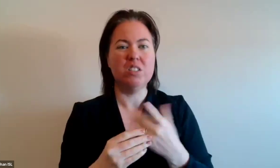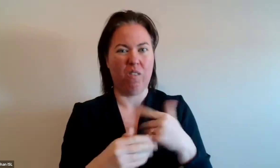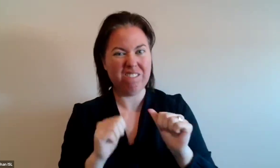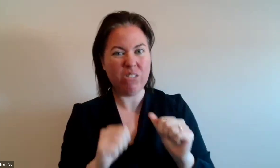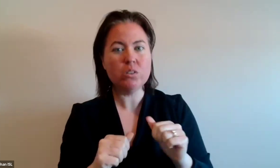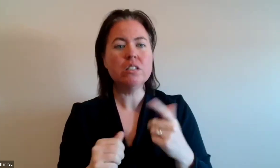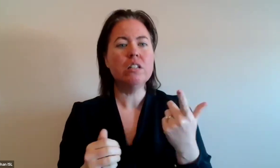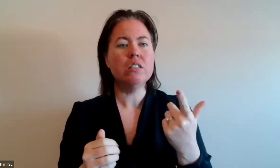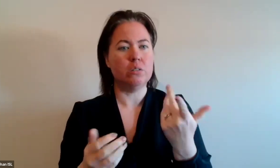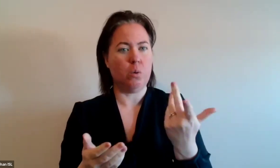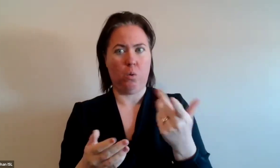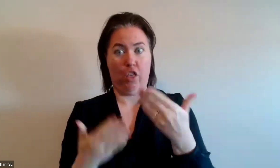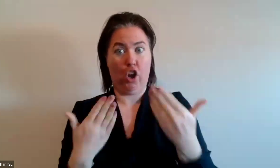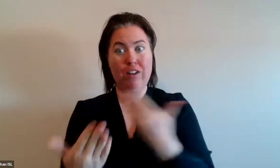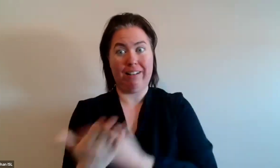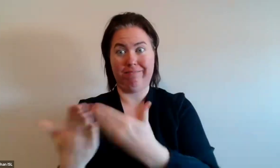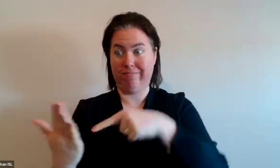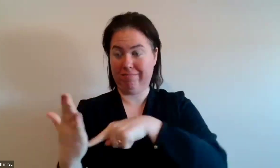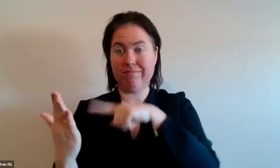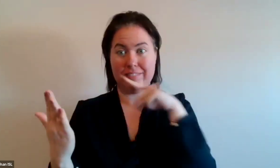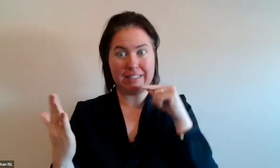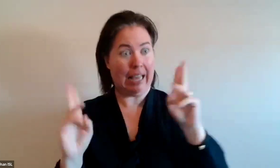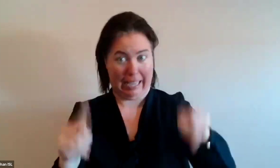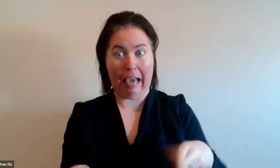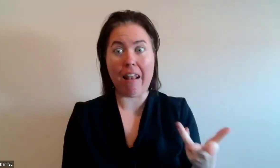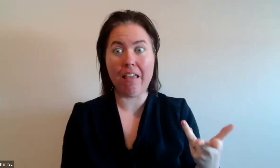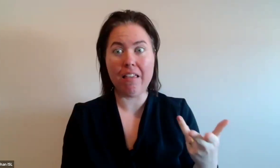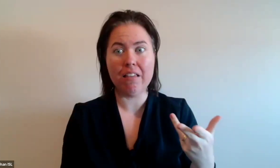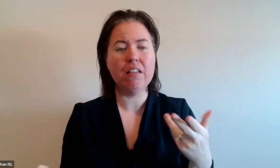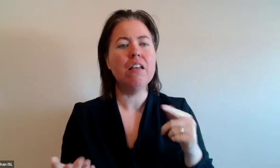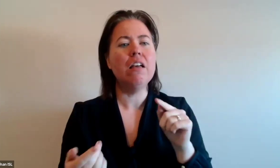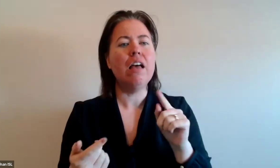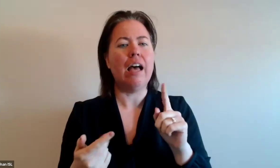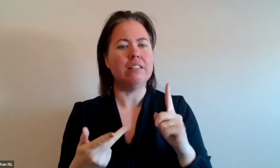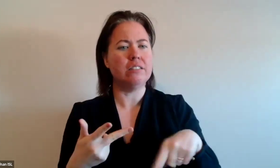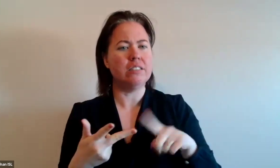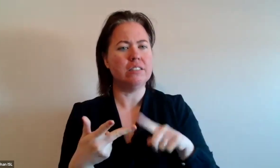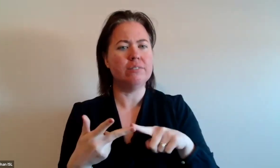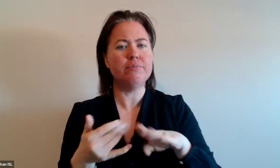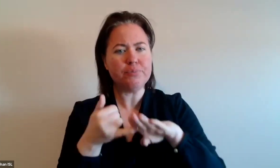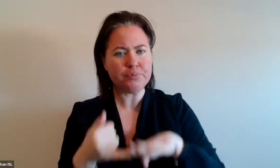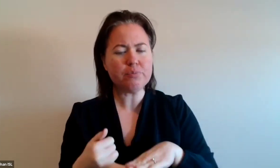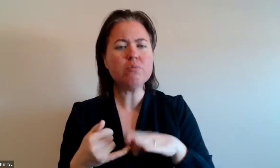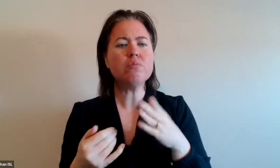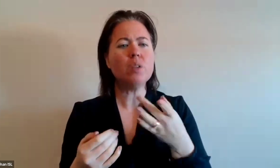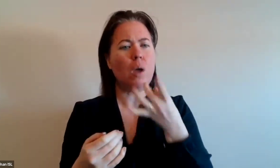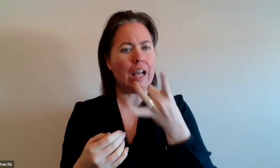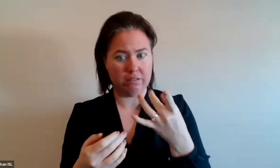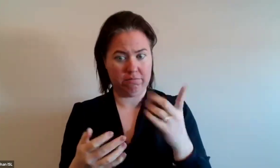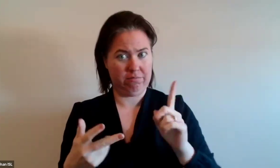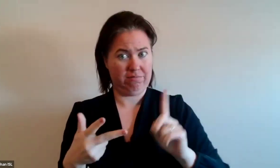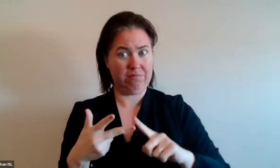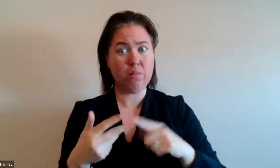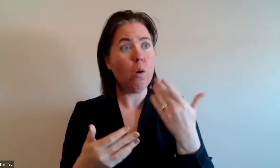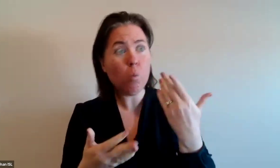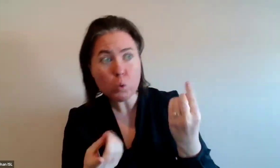current legislation authorizing these interventions? And then the last one was, what steps are taken to repeal all